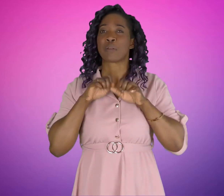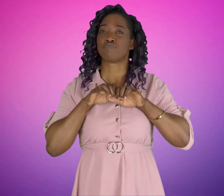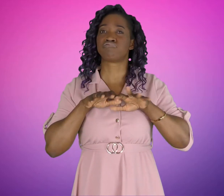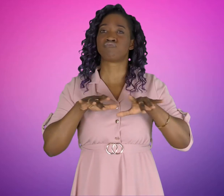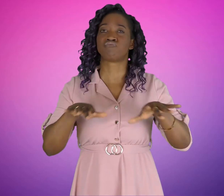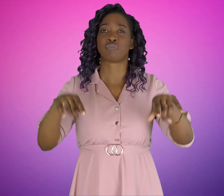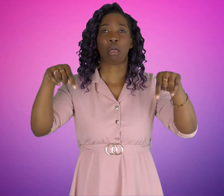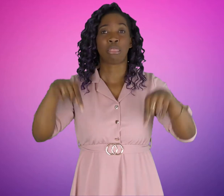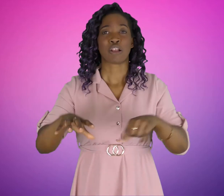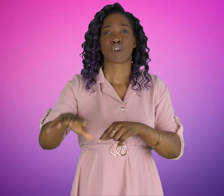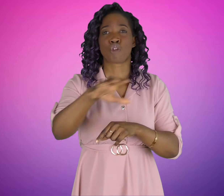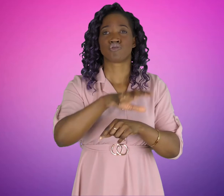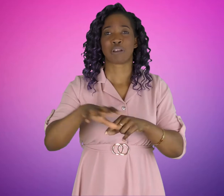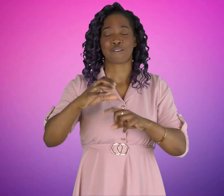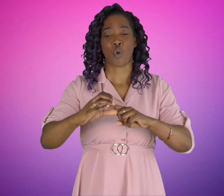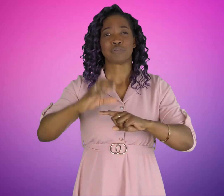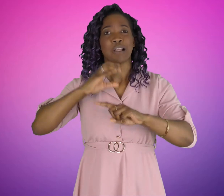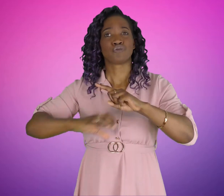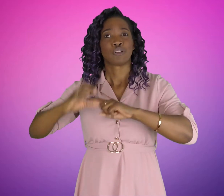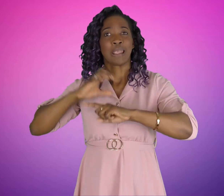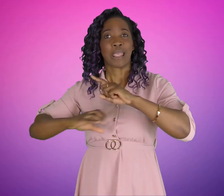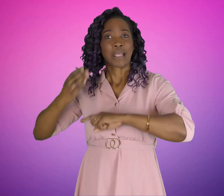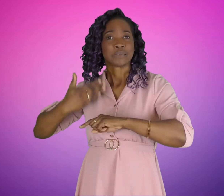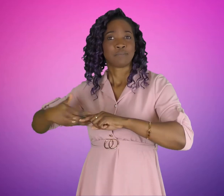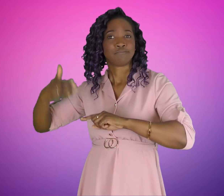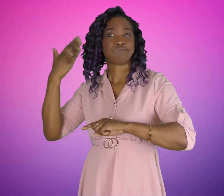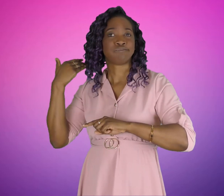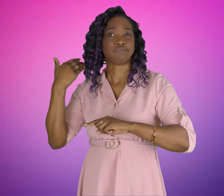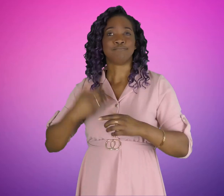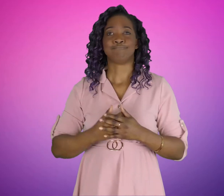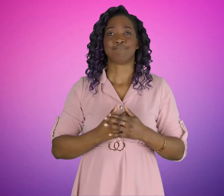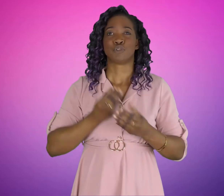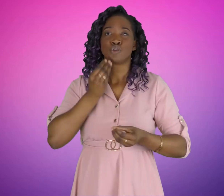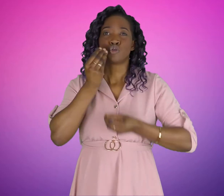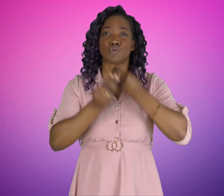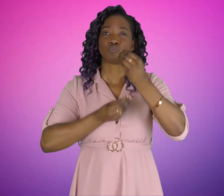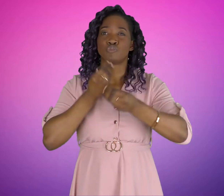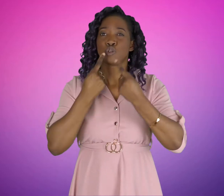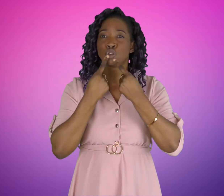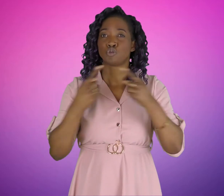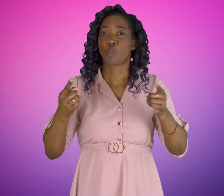of this fine country for centuries past. A tale told